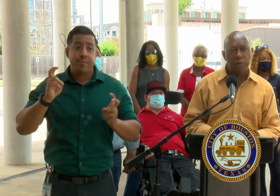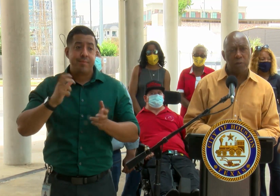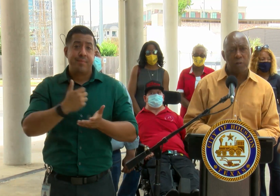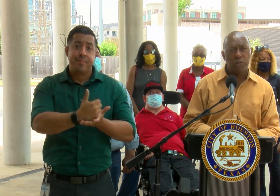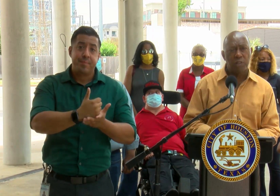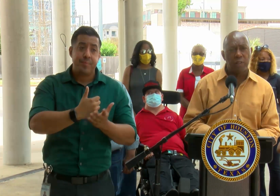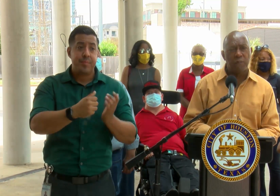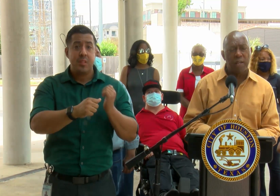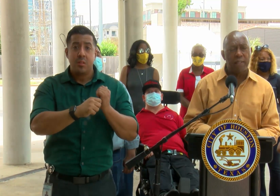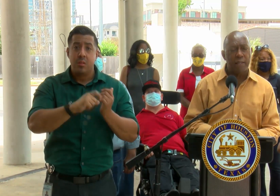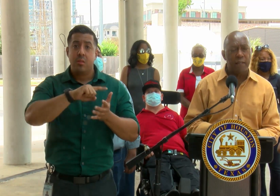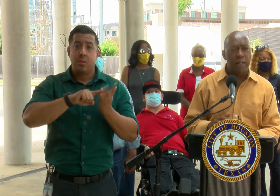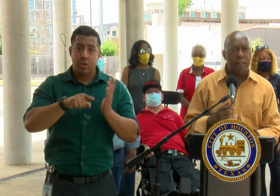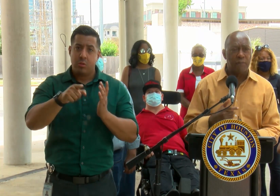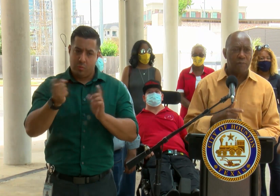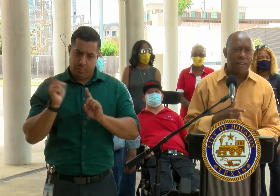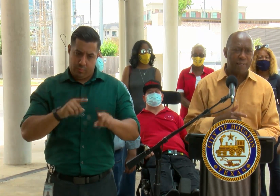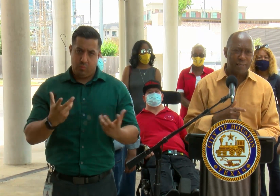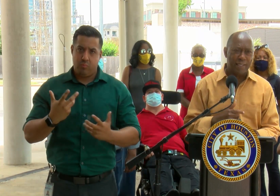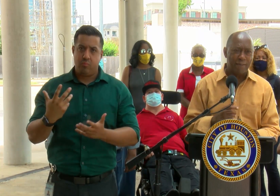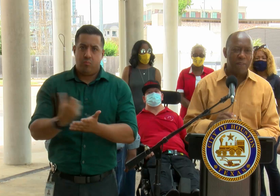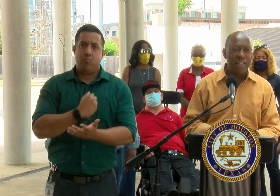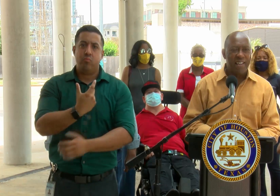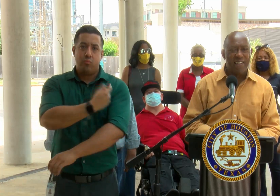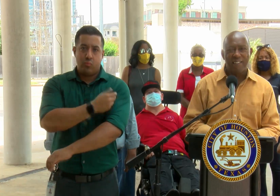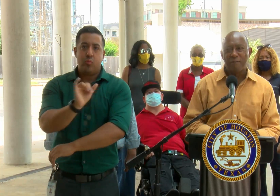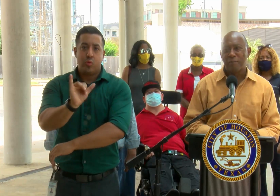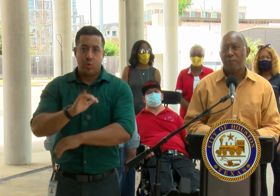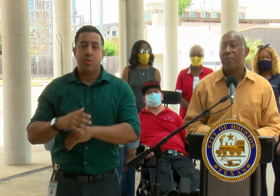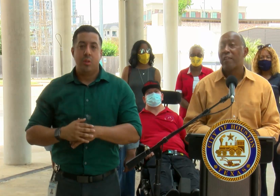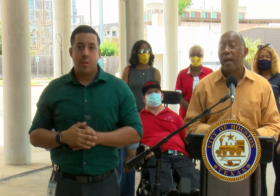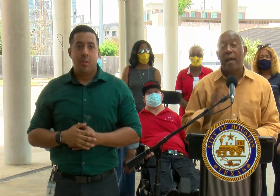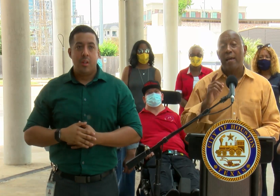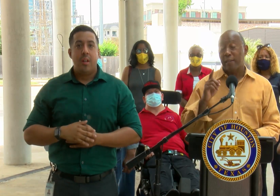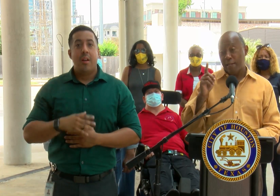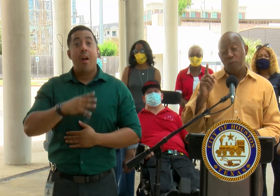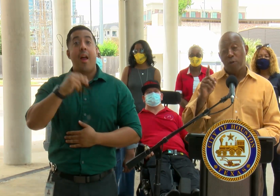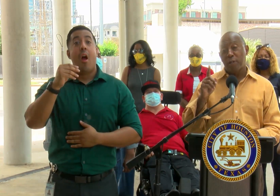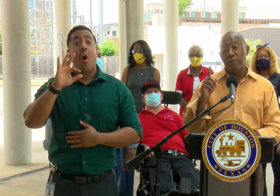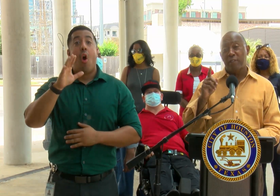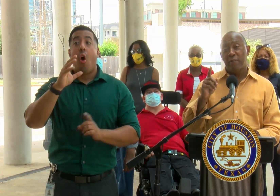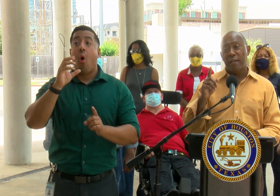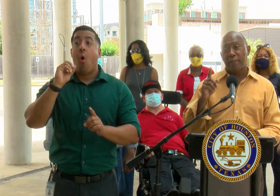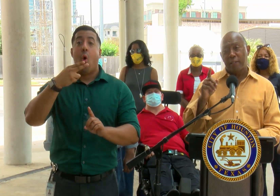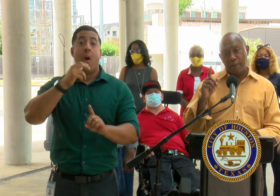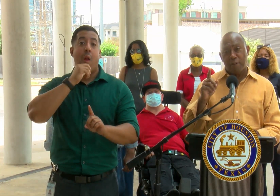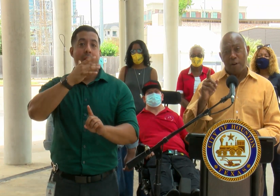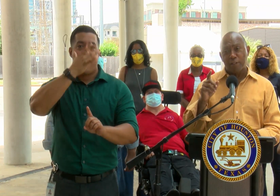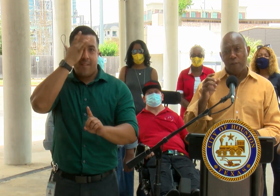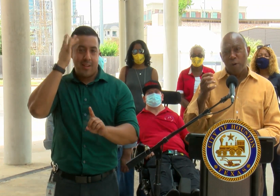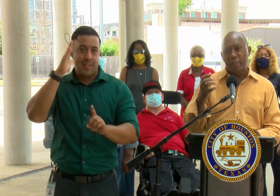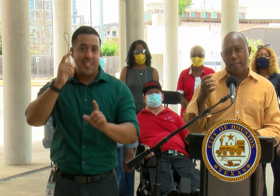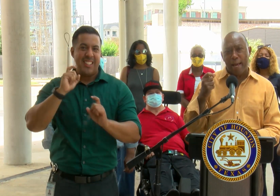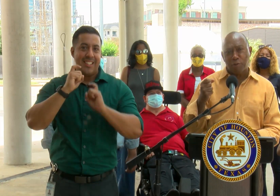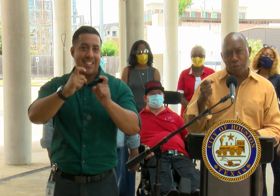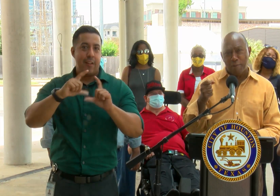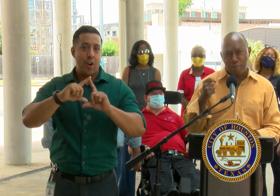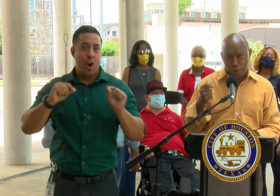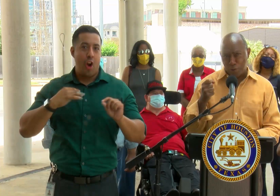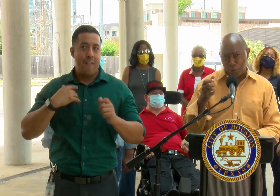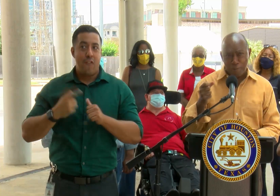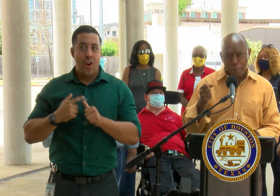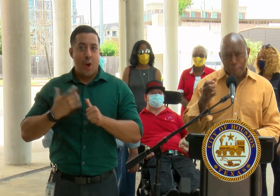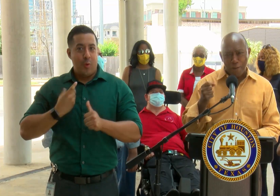Grade Multi-Service Center and get the vaccine. And I didn't want to leave out the gift cards. I wanted to capture